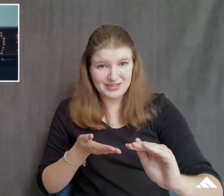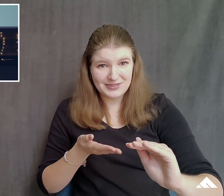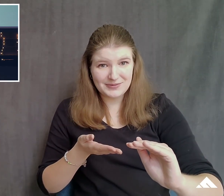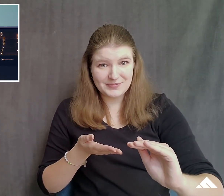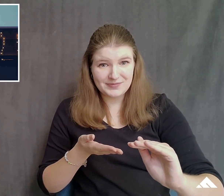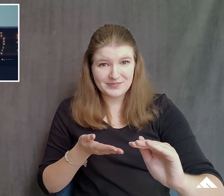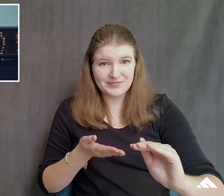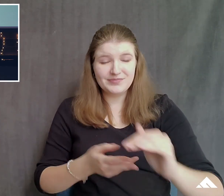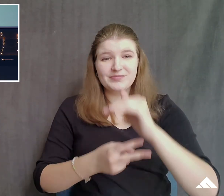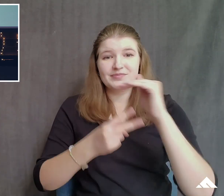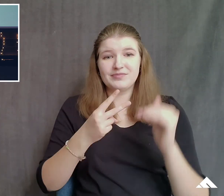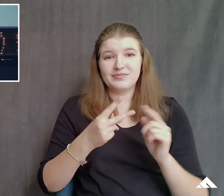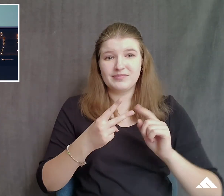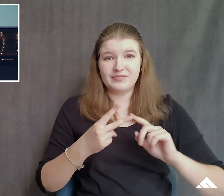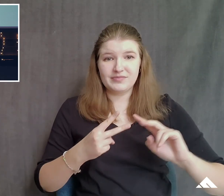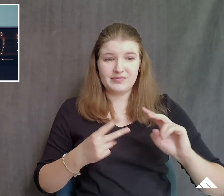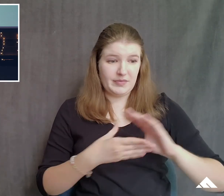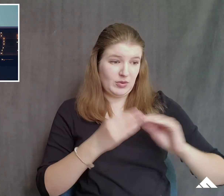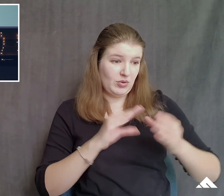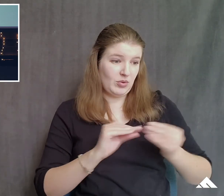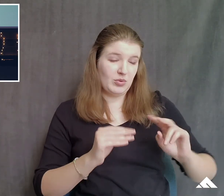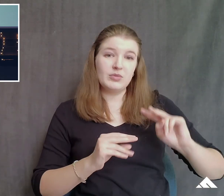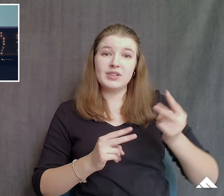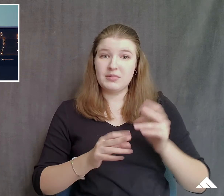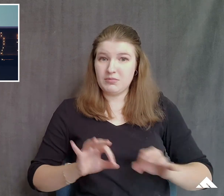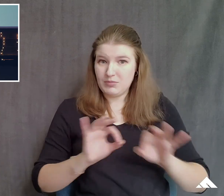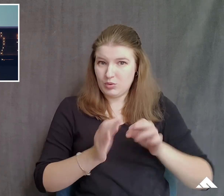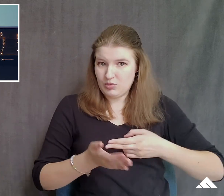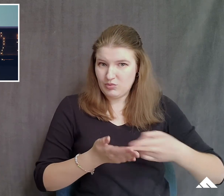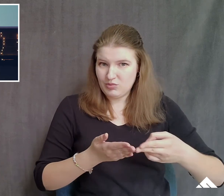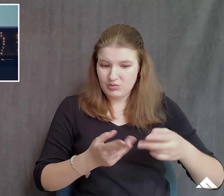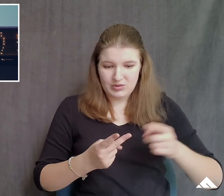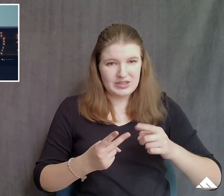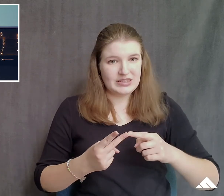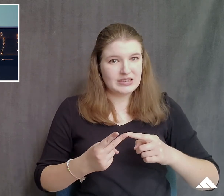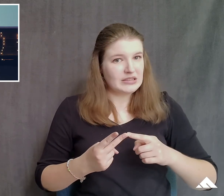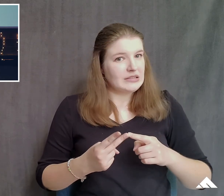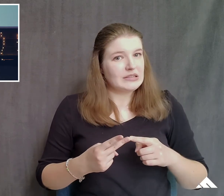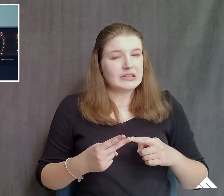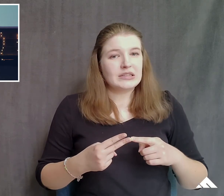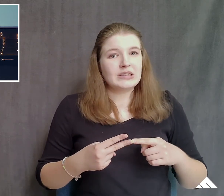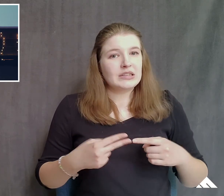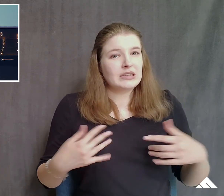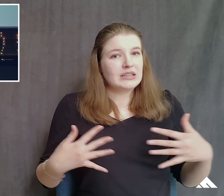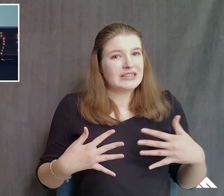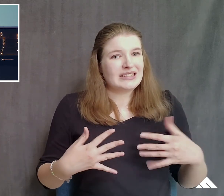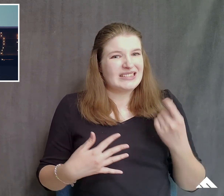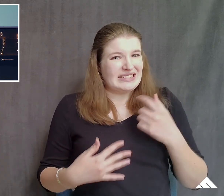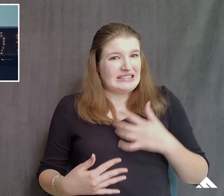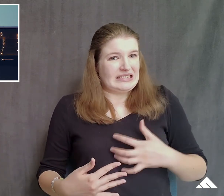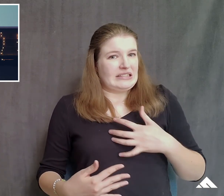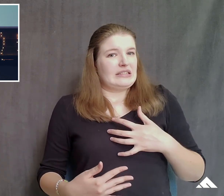This leads us to the second important truth in this parable, the unmerciful servant here in Matthew 18. It's very chilling. It's kind of